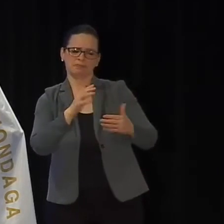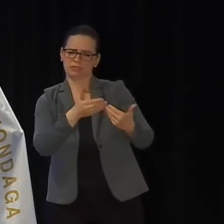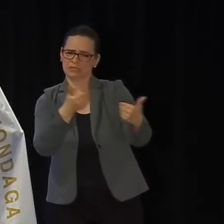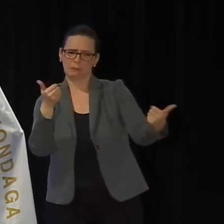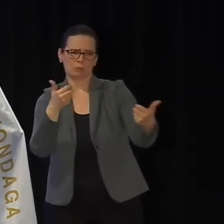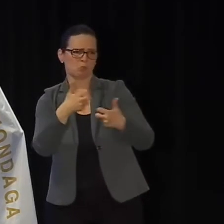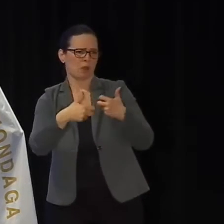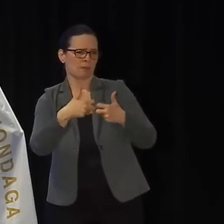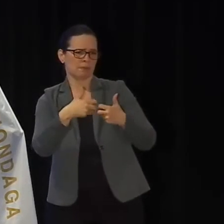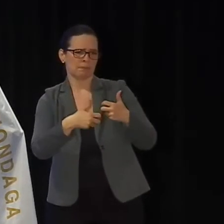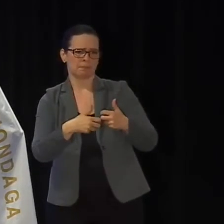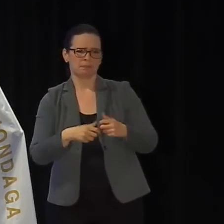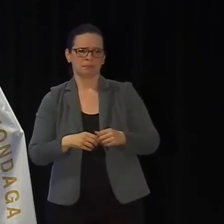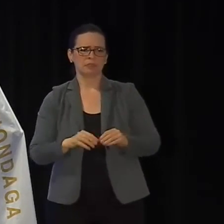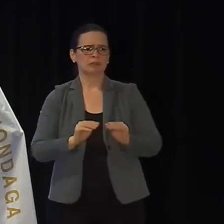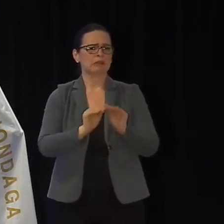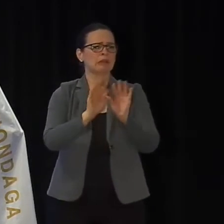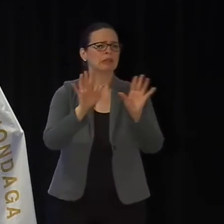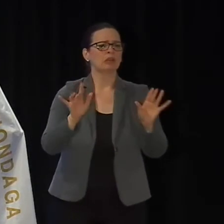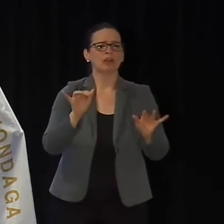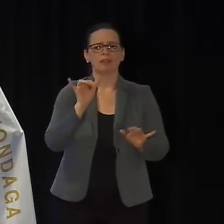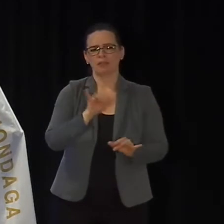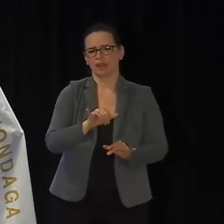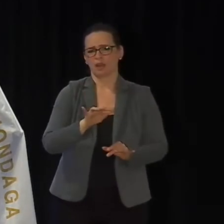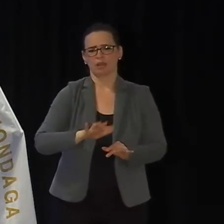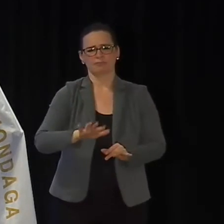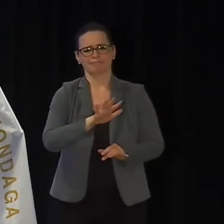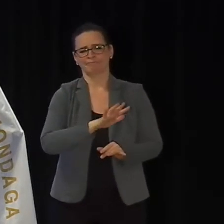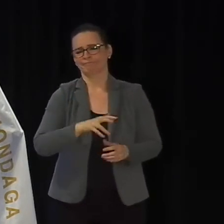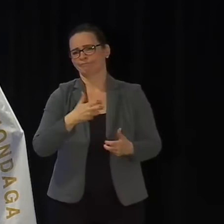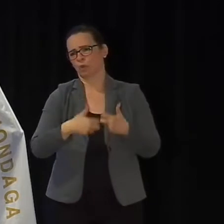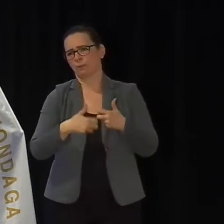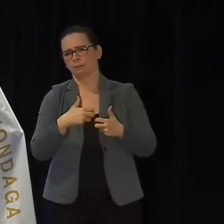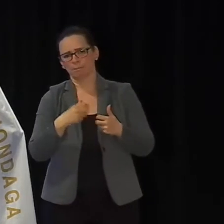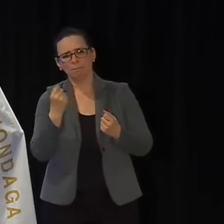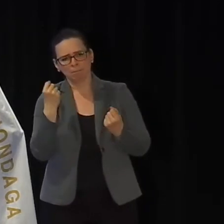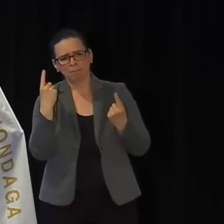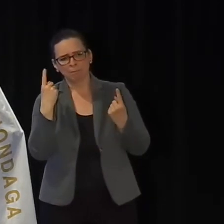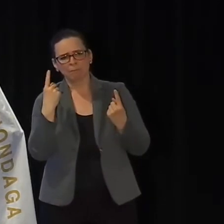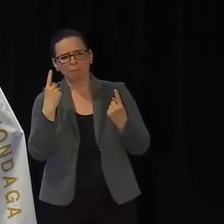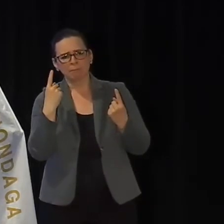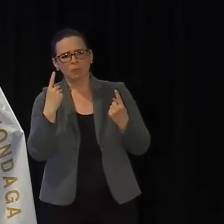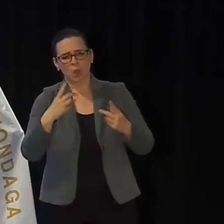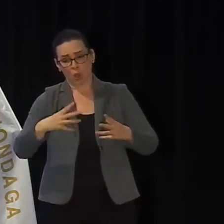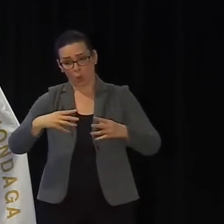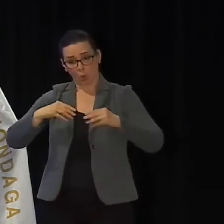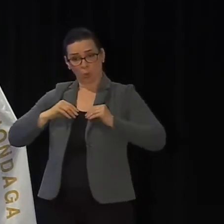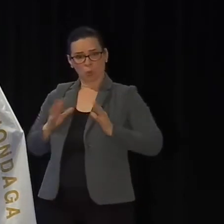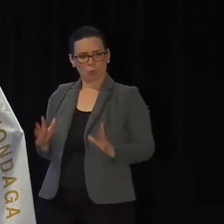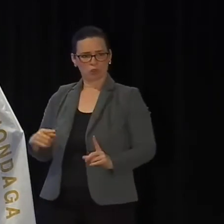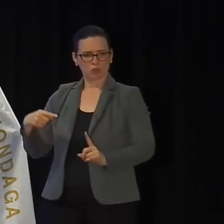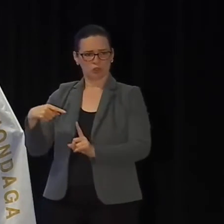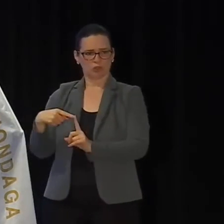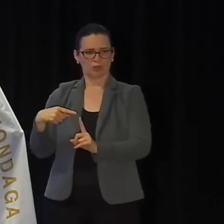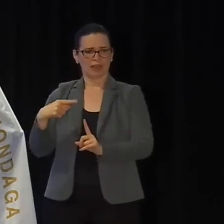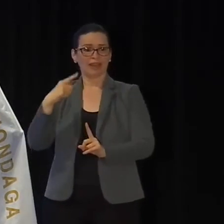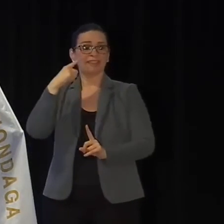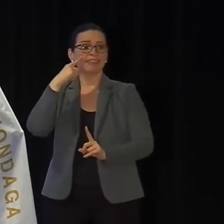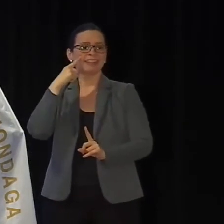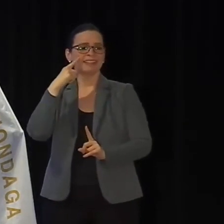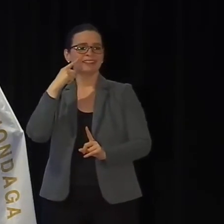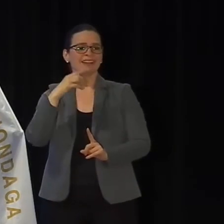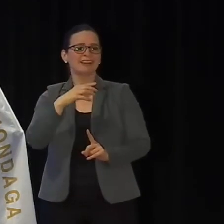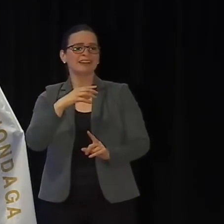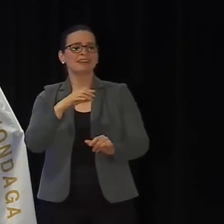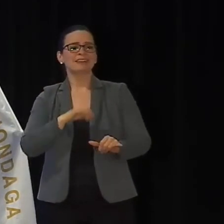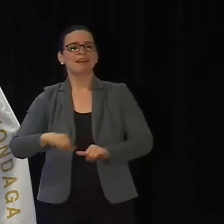clearly we don't have faith in the ownership. I think the Common Council might have passed today some security, which